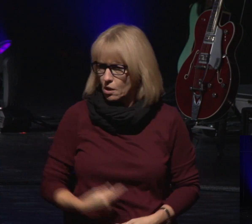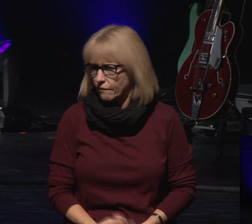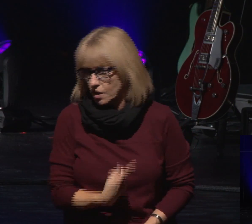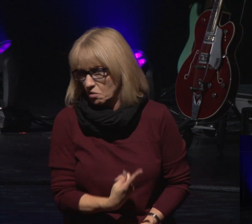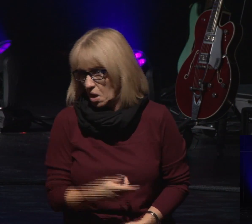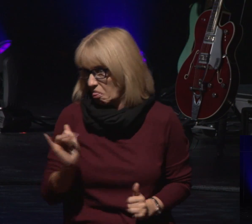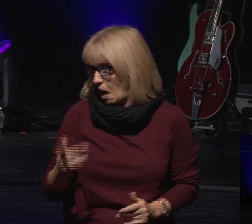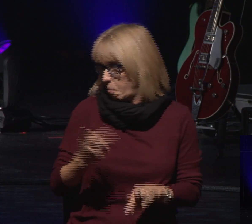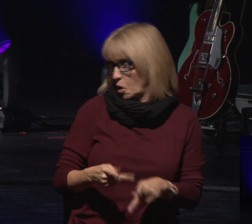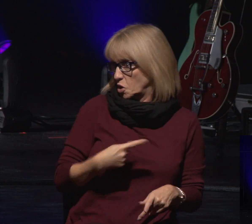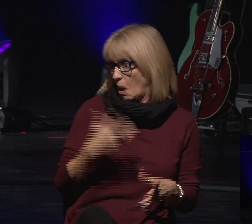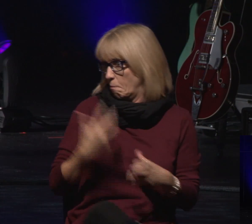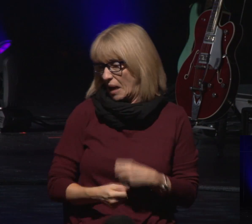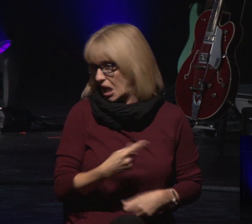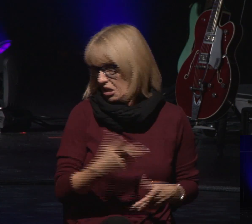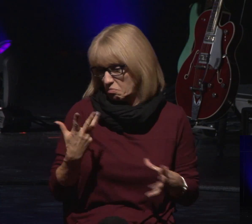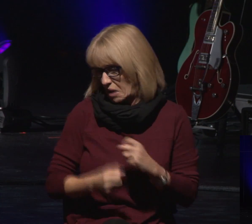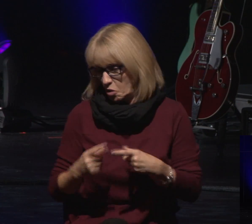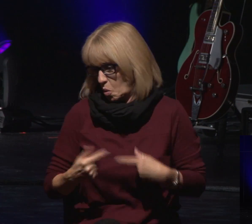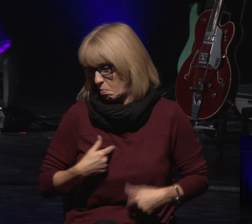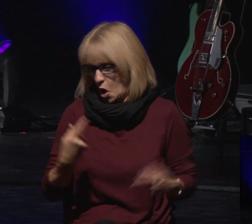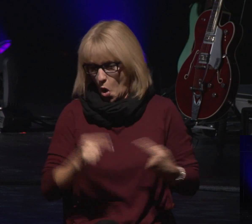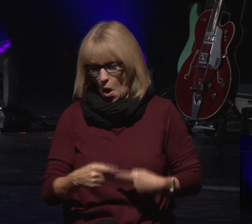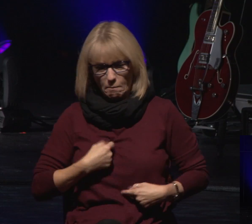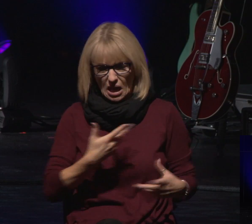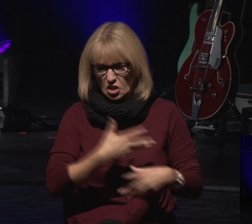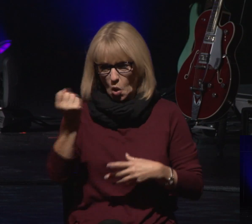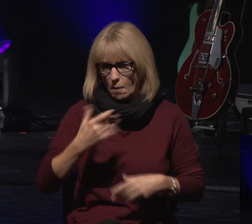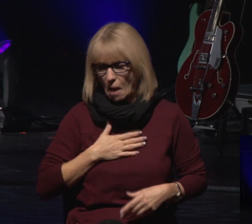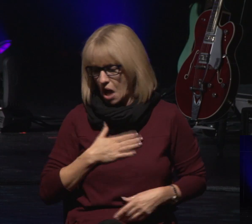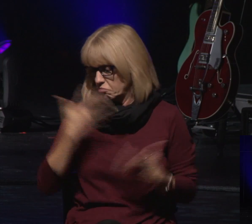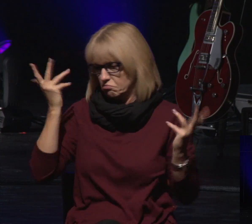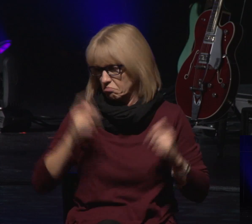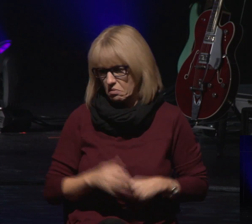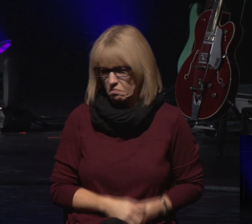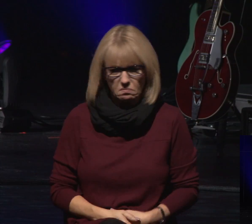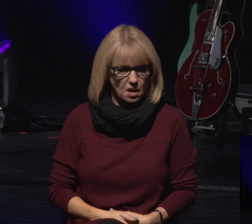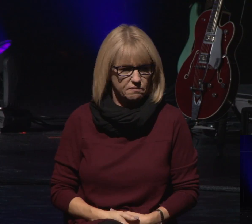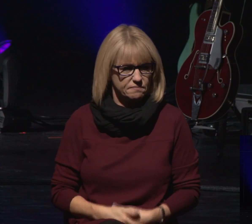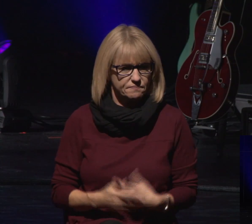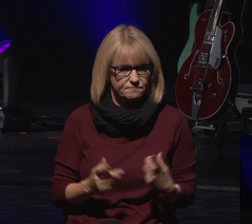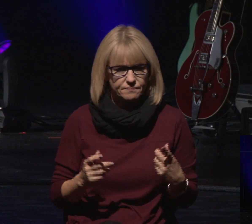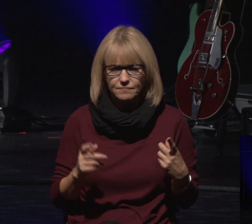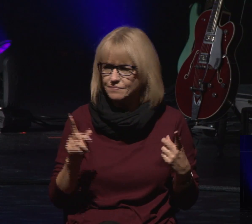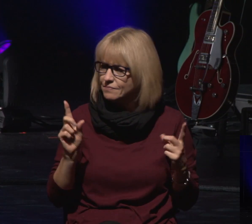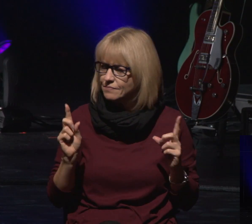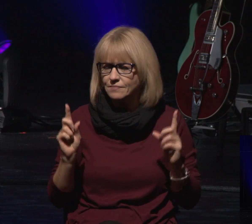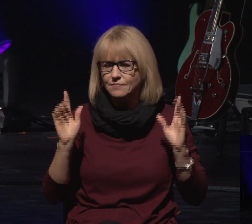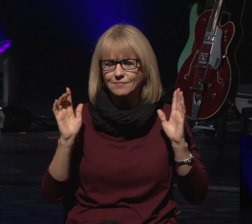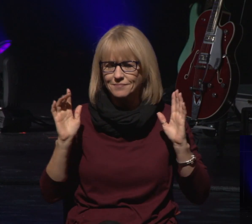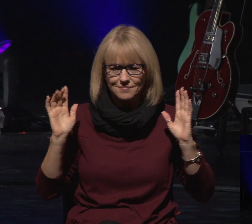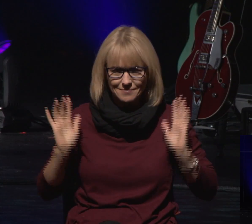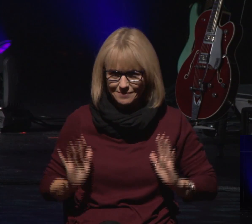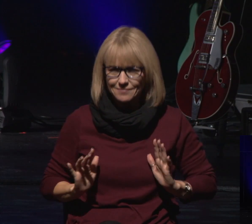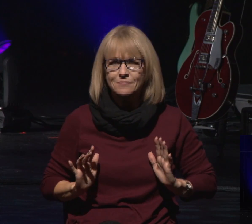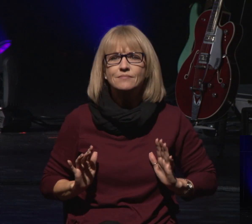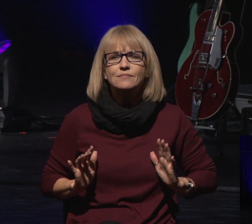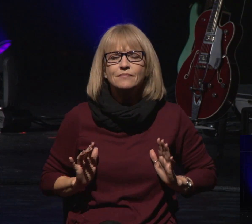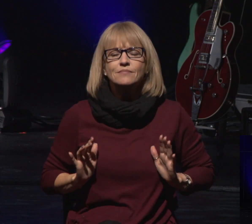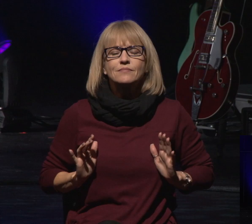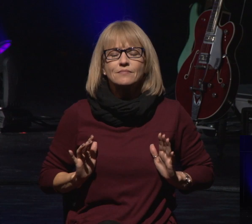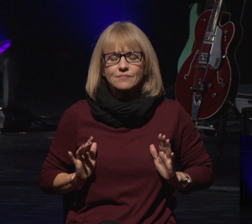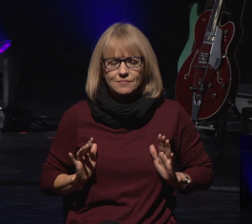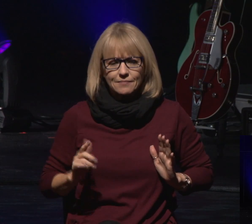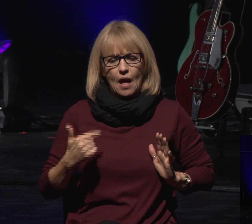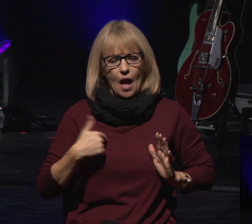they're awful, they changed my life, they've hurt me, they've taken something away from me. But you can say, I will give them God's grace because